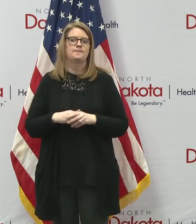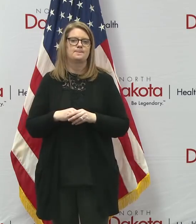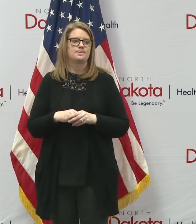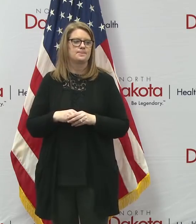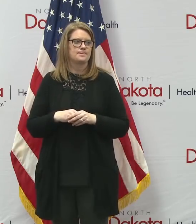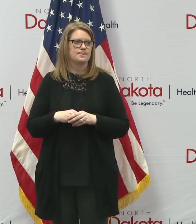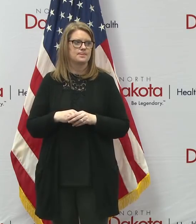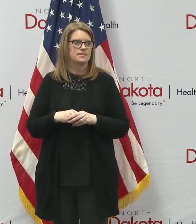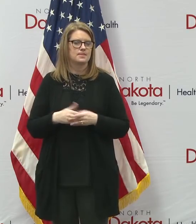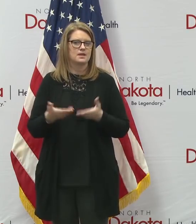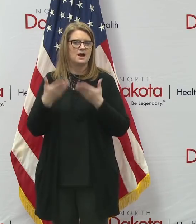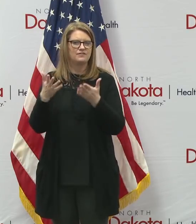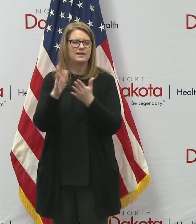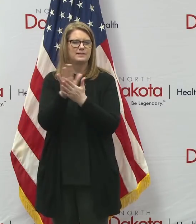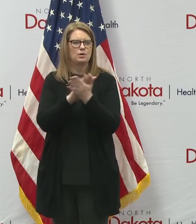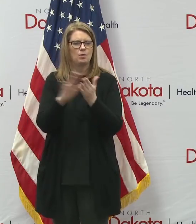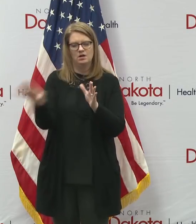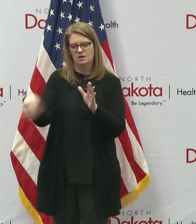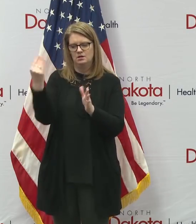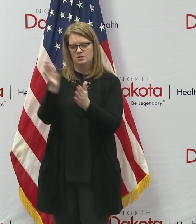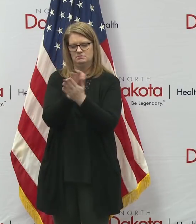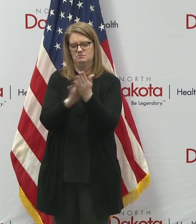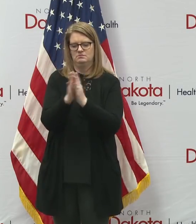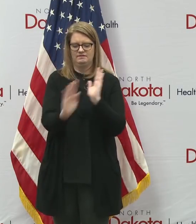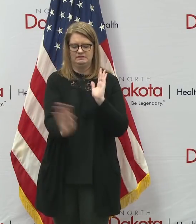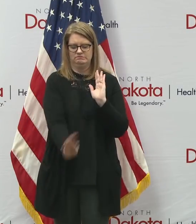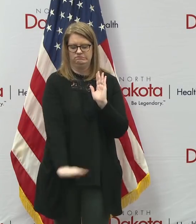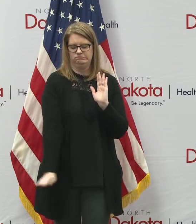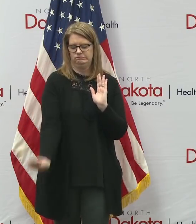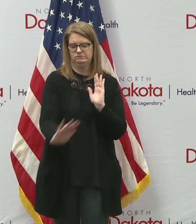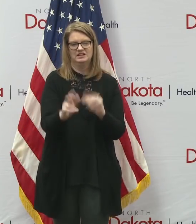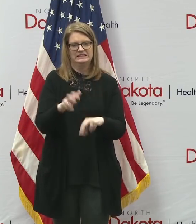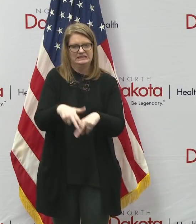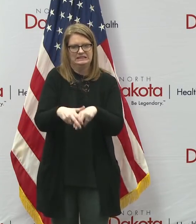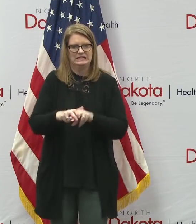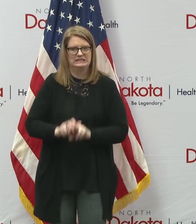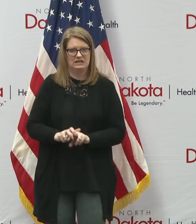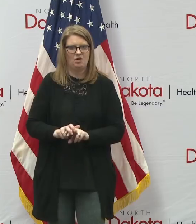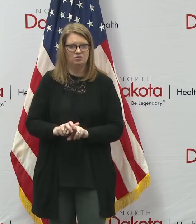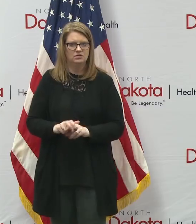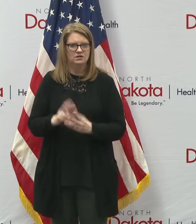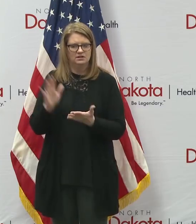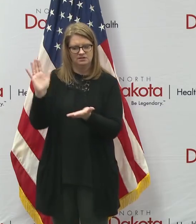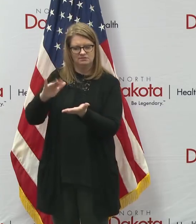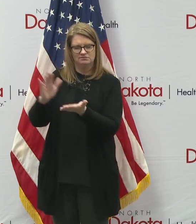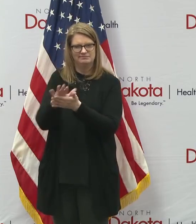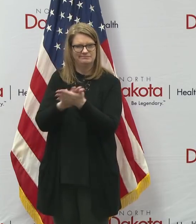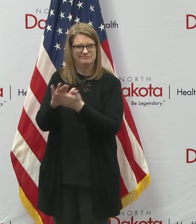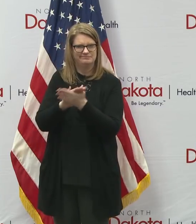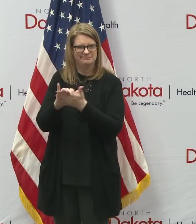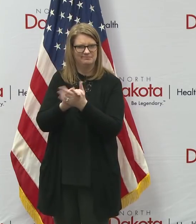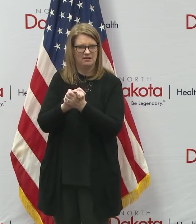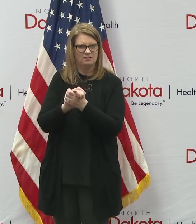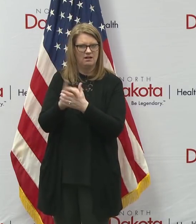the disinfectant wipes if people want to wipe down their seats, hand sanitizer on the buses. They're doing a number of things to try to protect